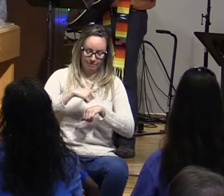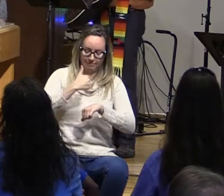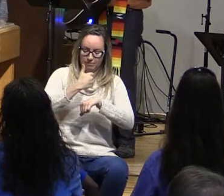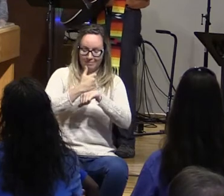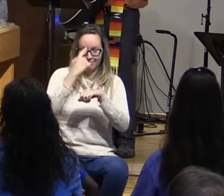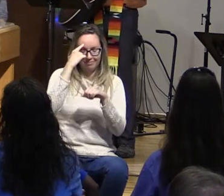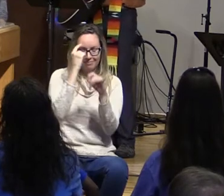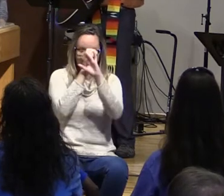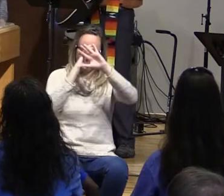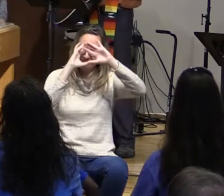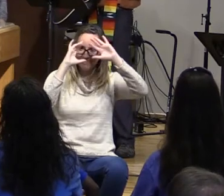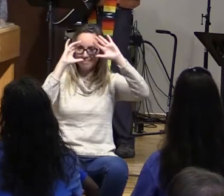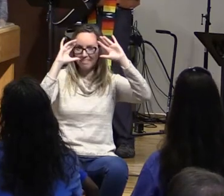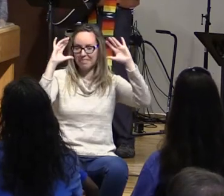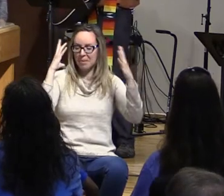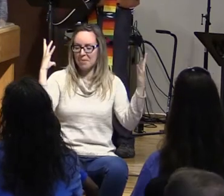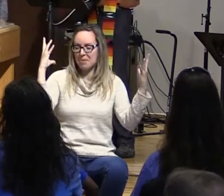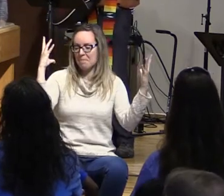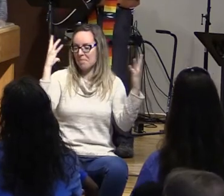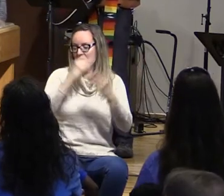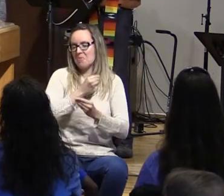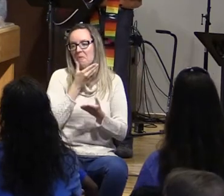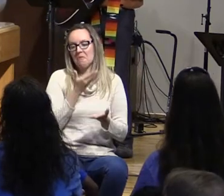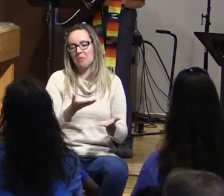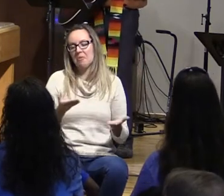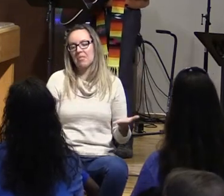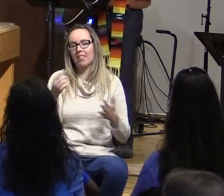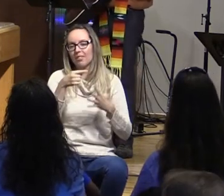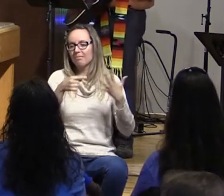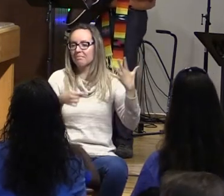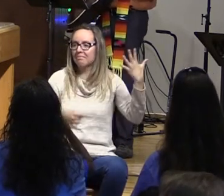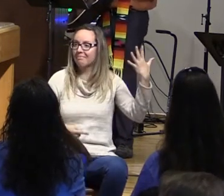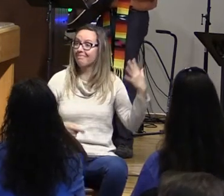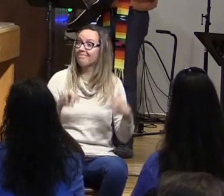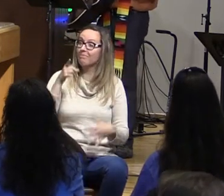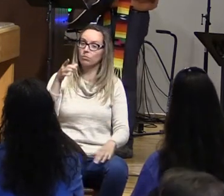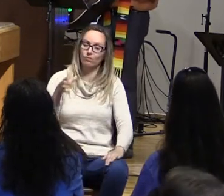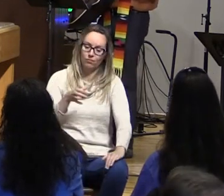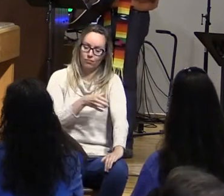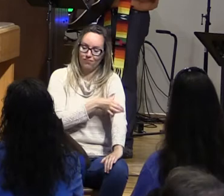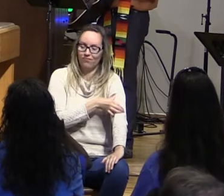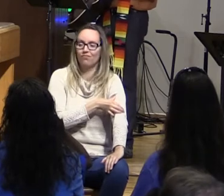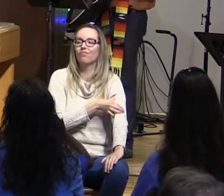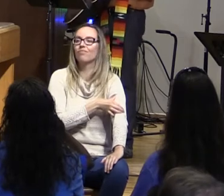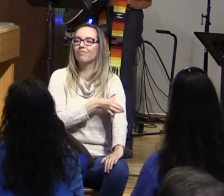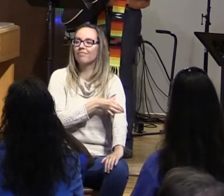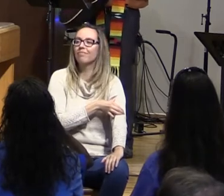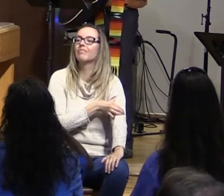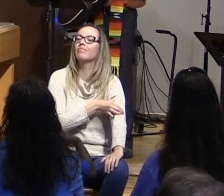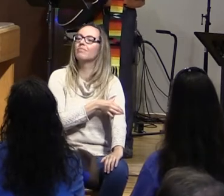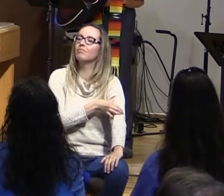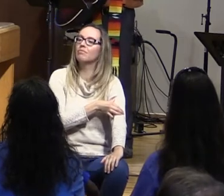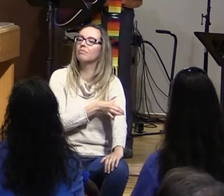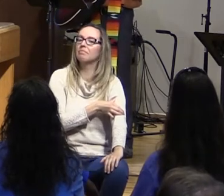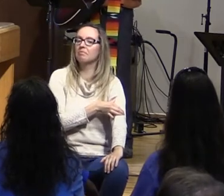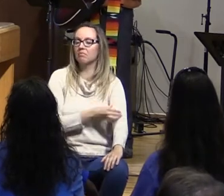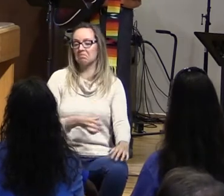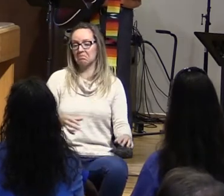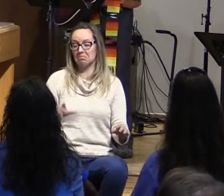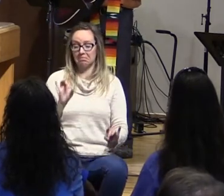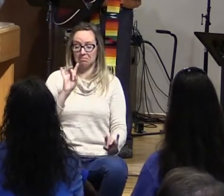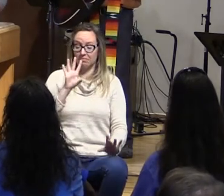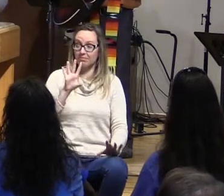dust. You make beautiful things. You make